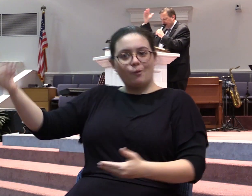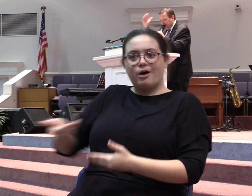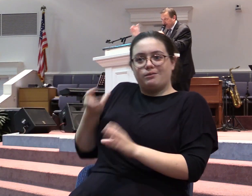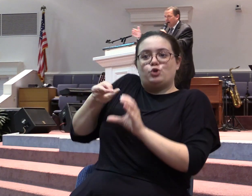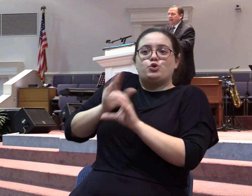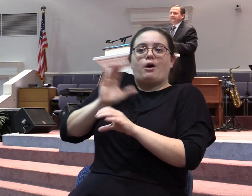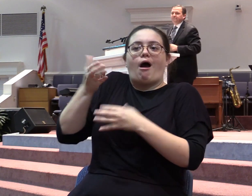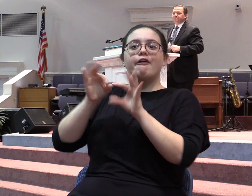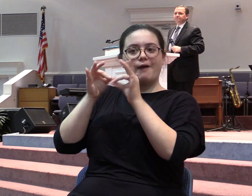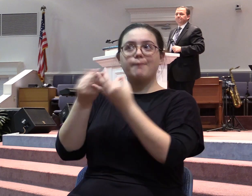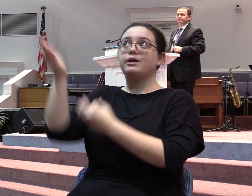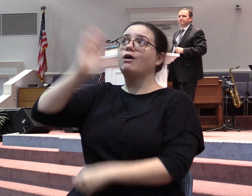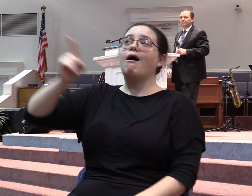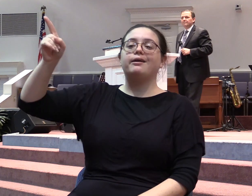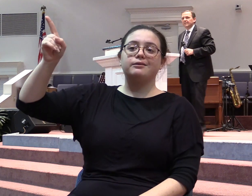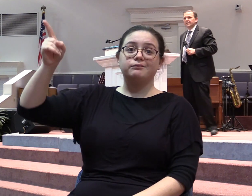family of God.